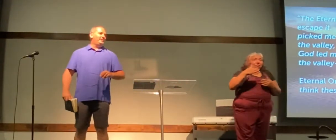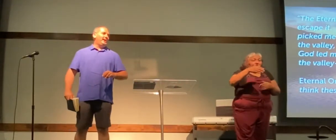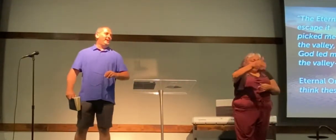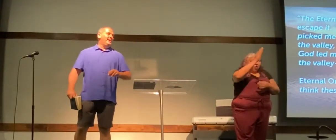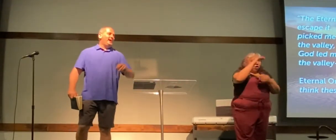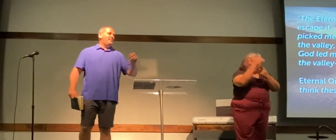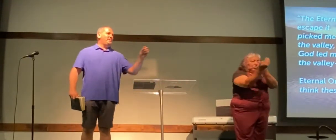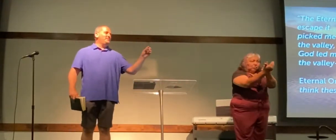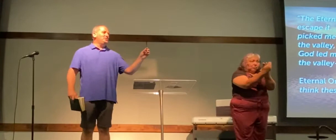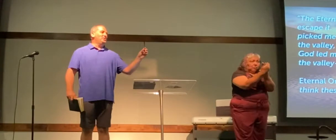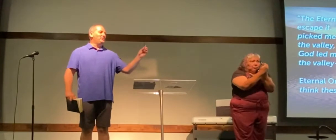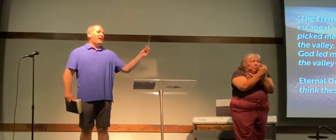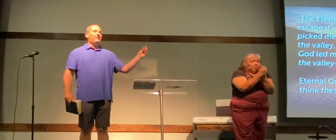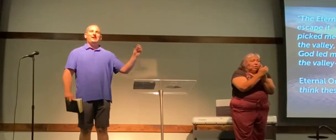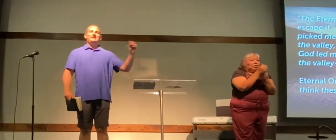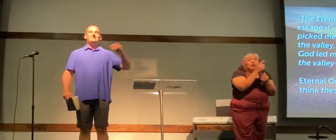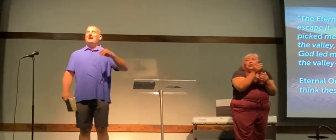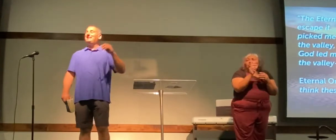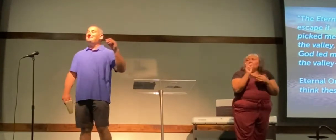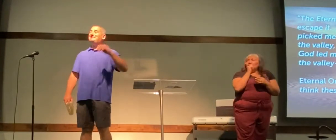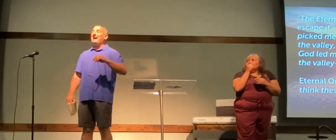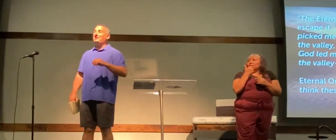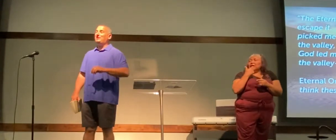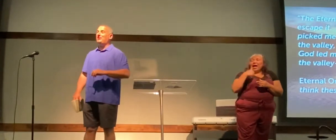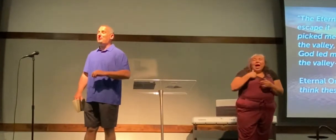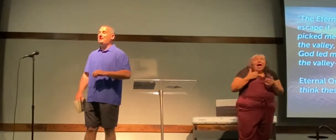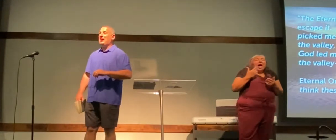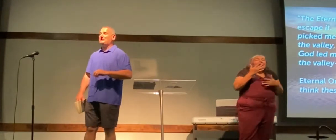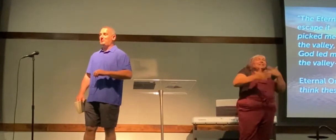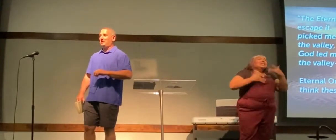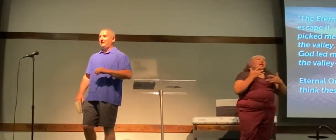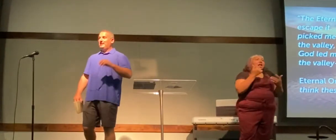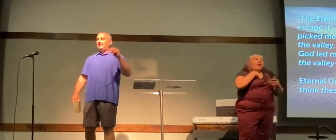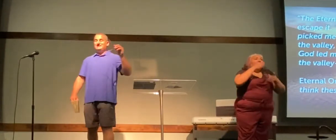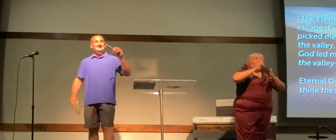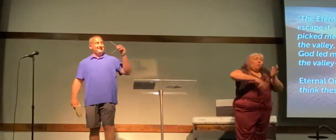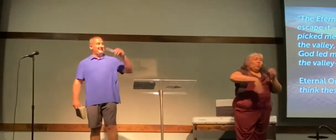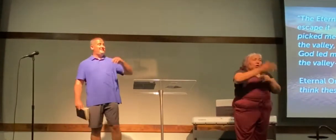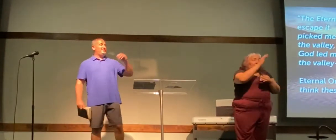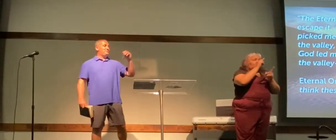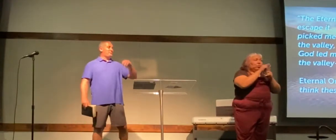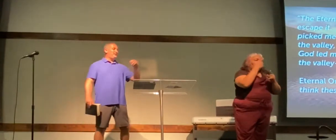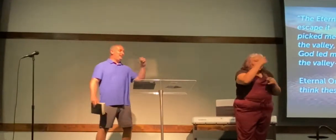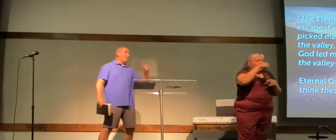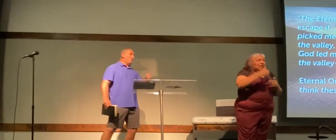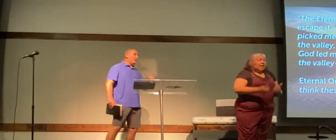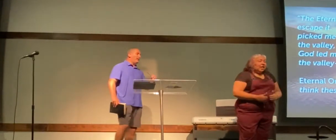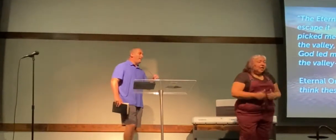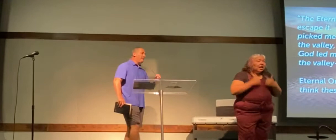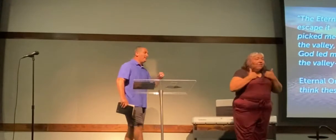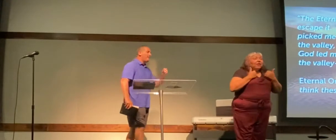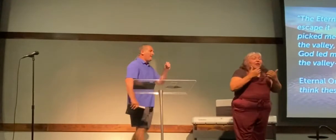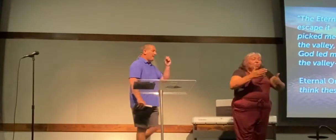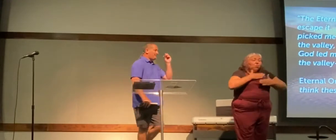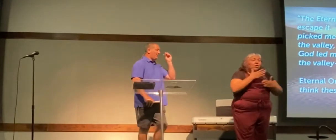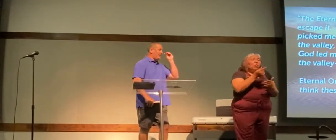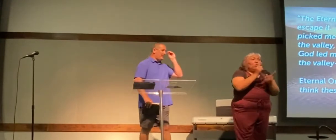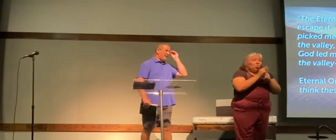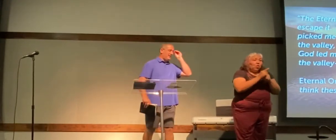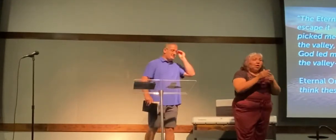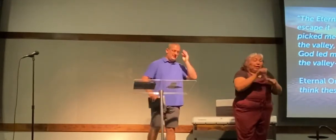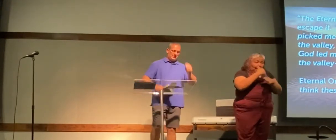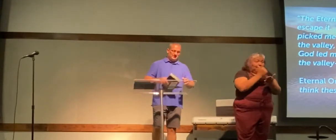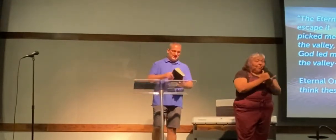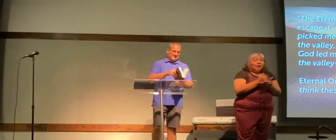Come on, right? How many of you, when I read this, man, I get excited when I read God's word because it's a living, breathing word. Amen? And so here we